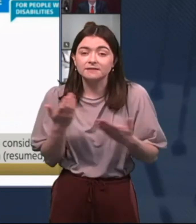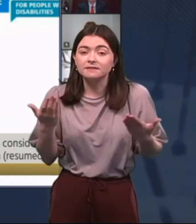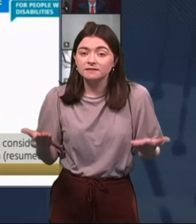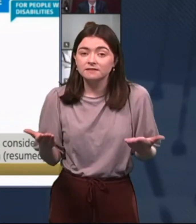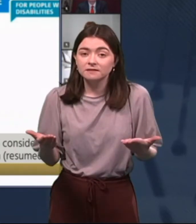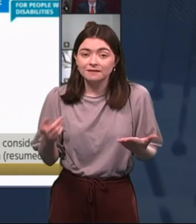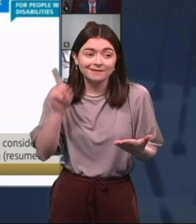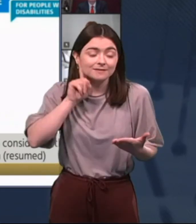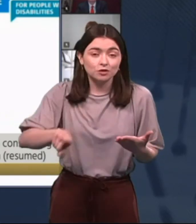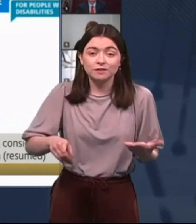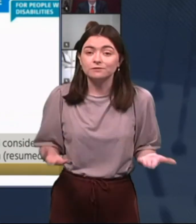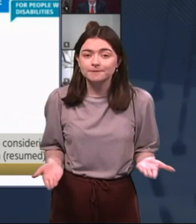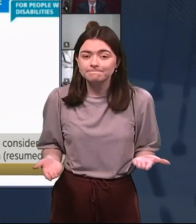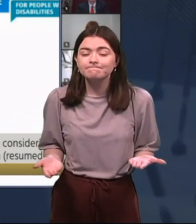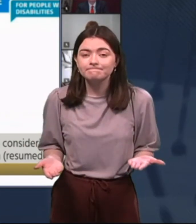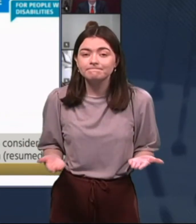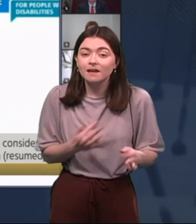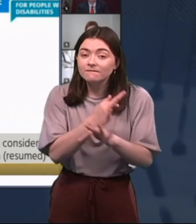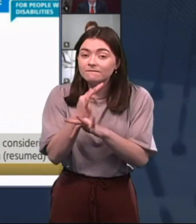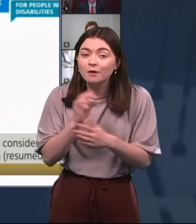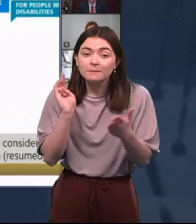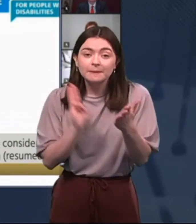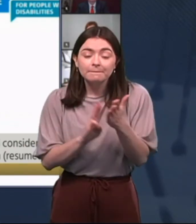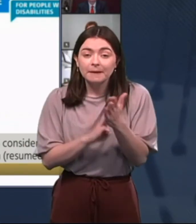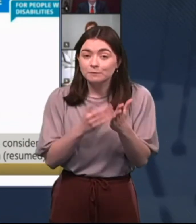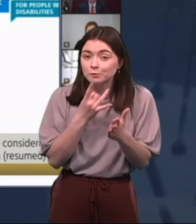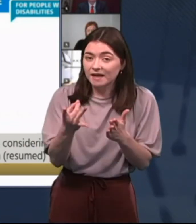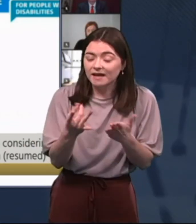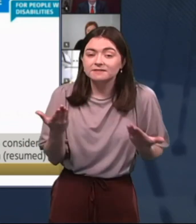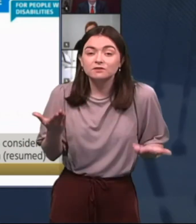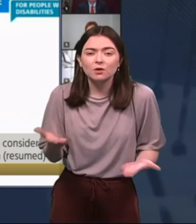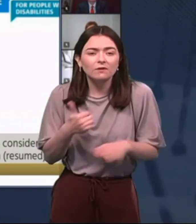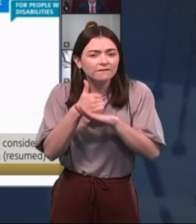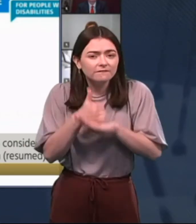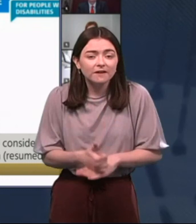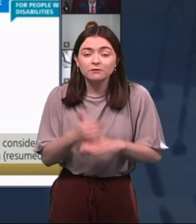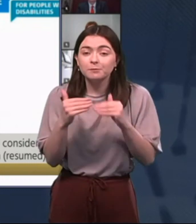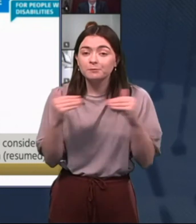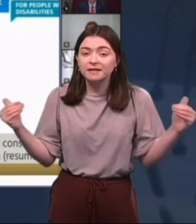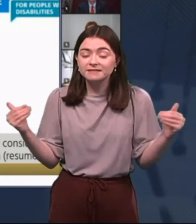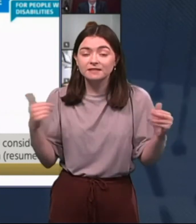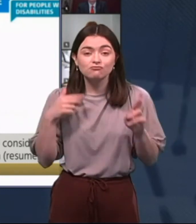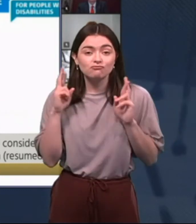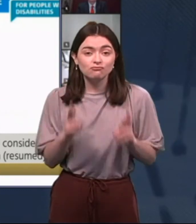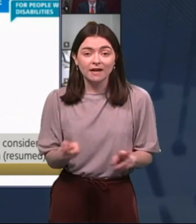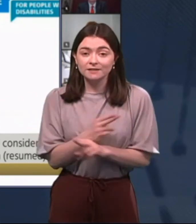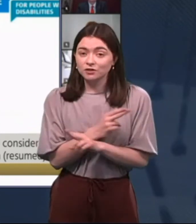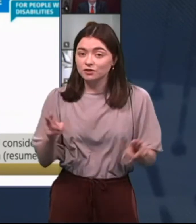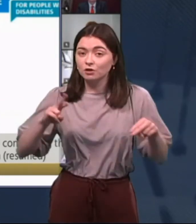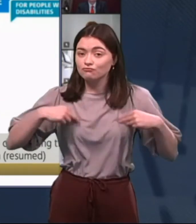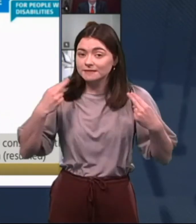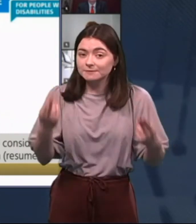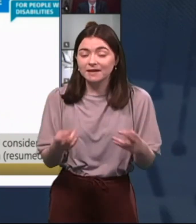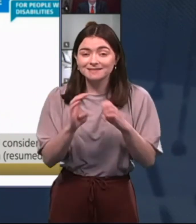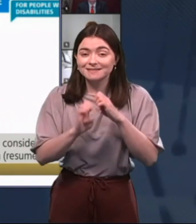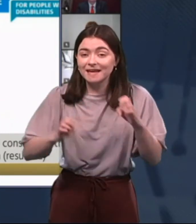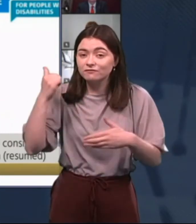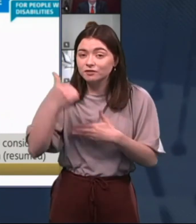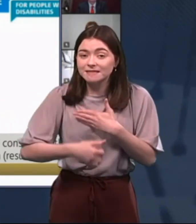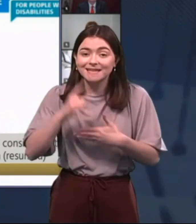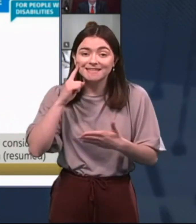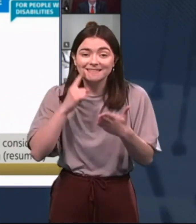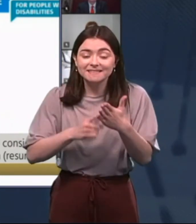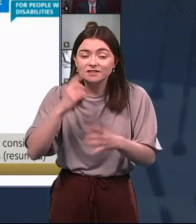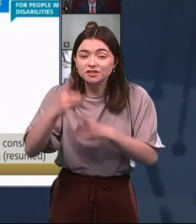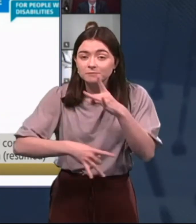vaccinations ignored, and family members asked. So at a very basic level, rights are not being respected in day-to-day decision